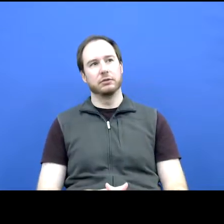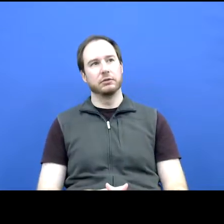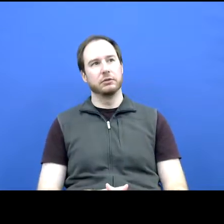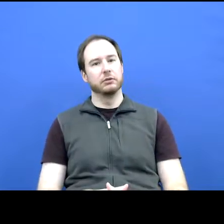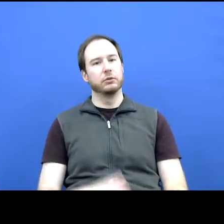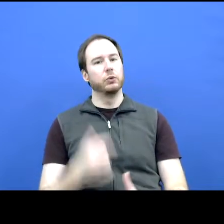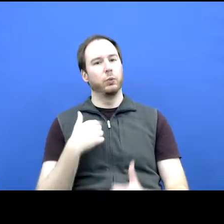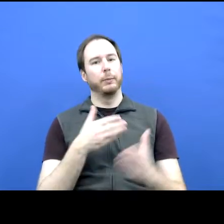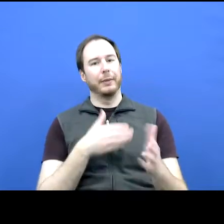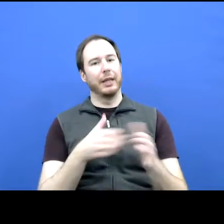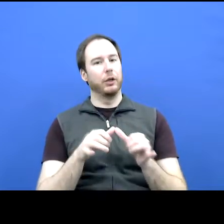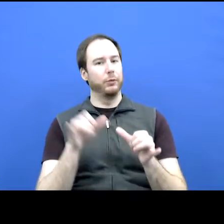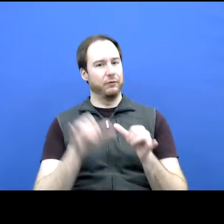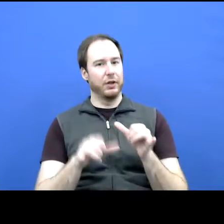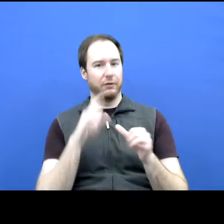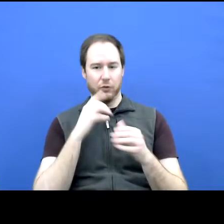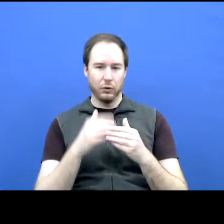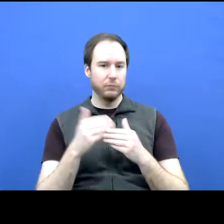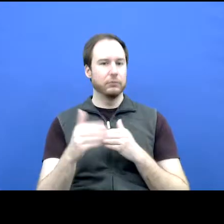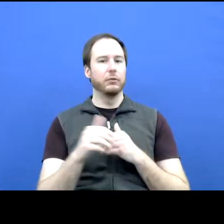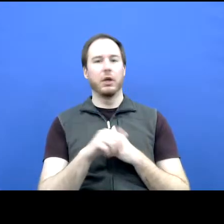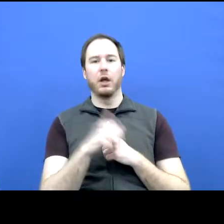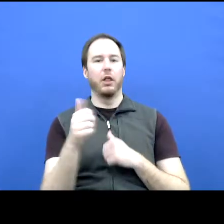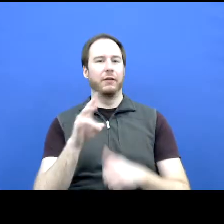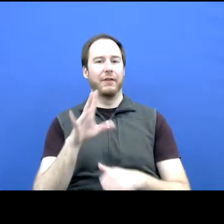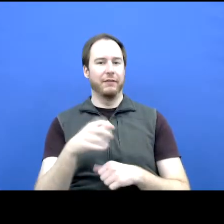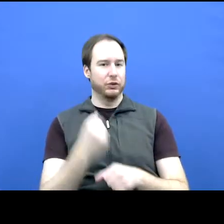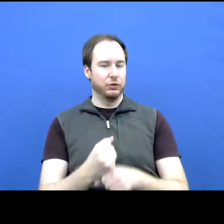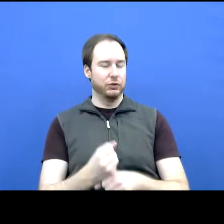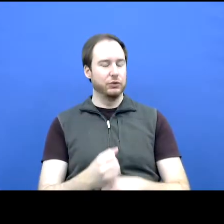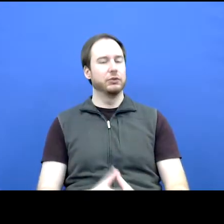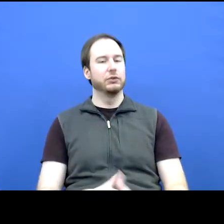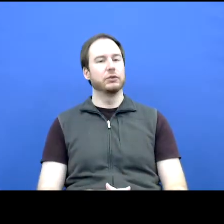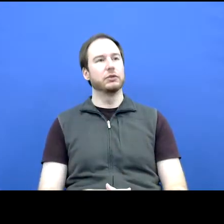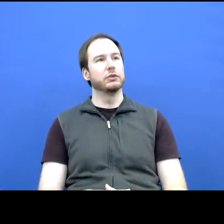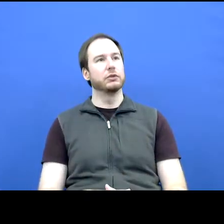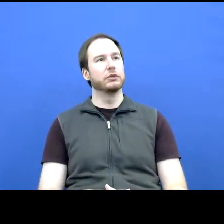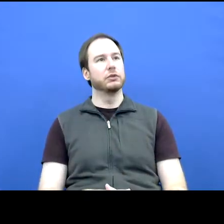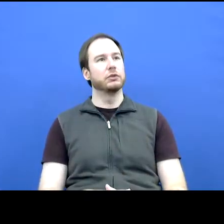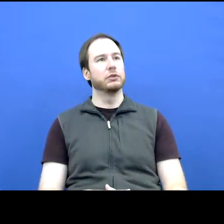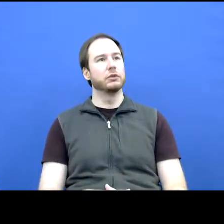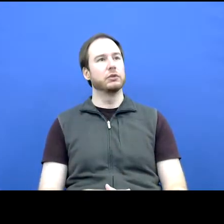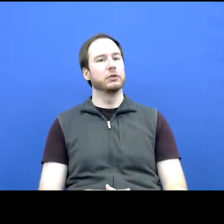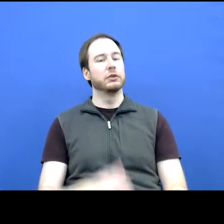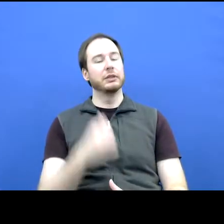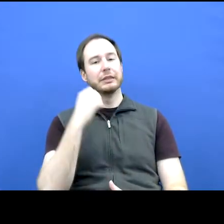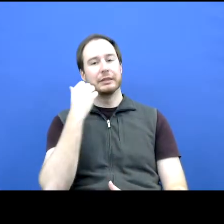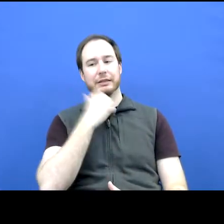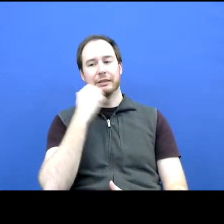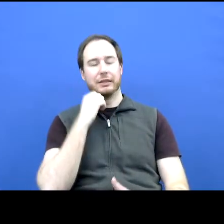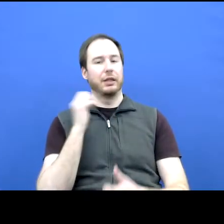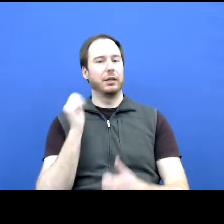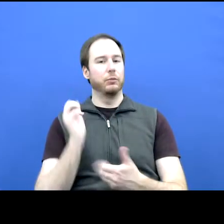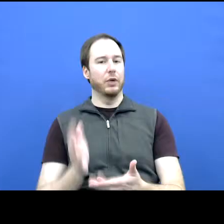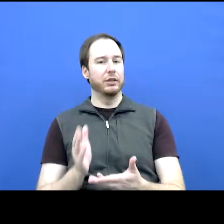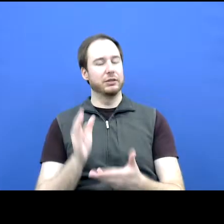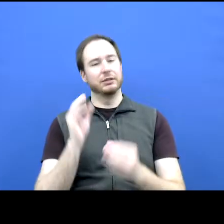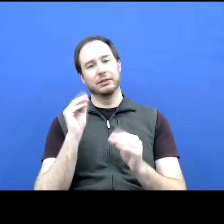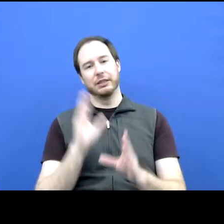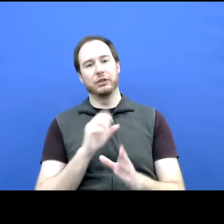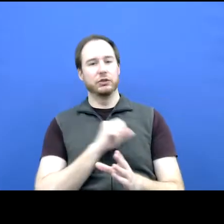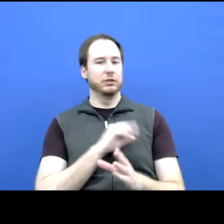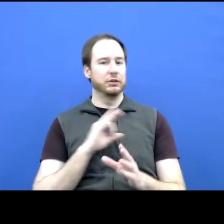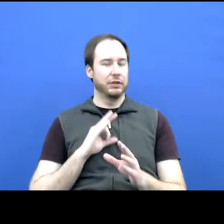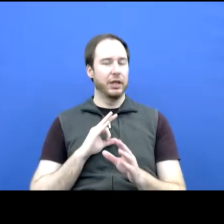We plan to be around for the next 75 years. The daily presence of teachers, staff, families, and